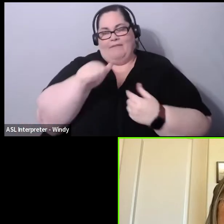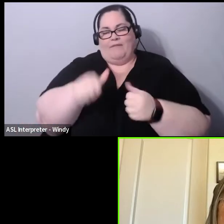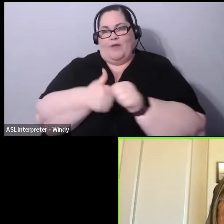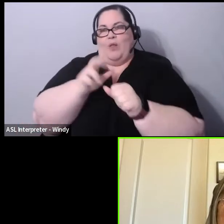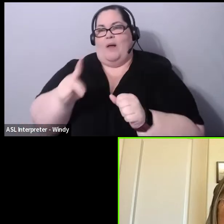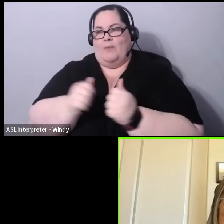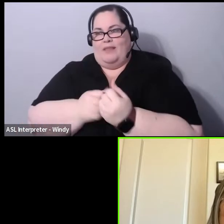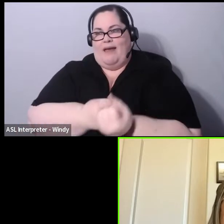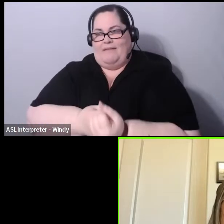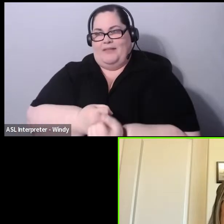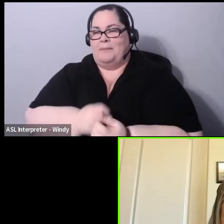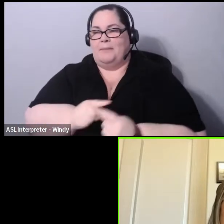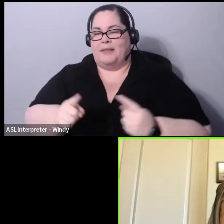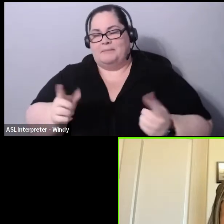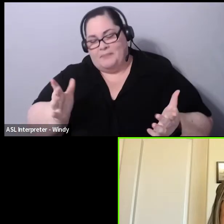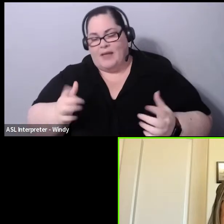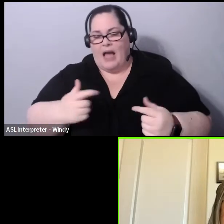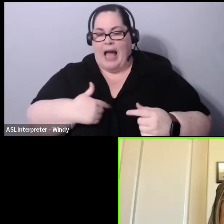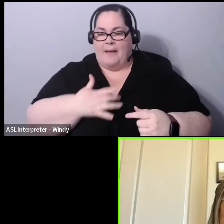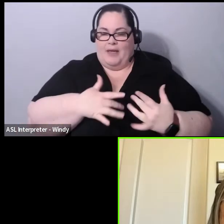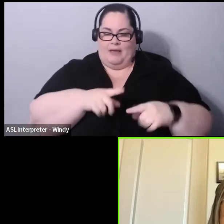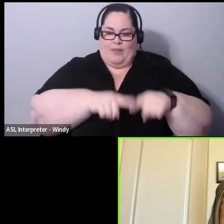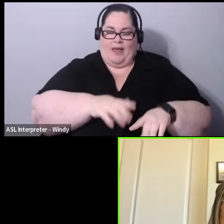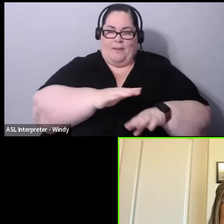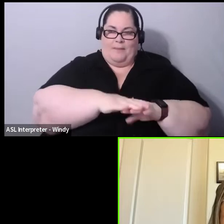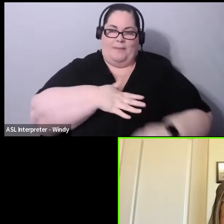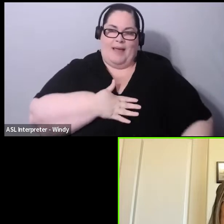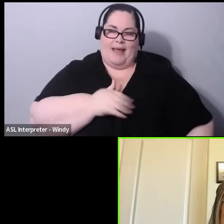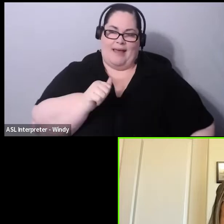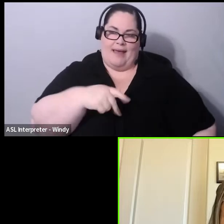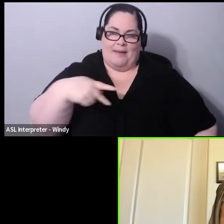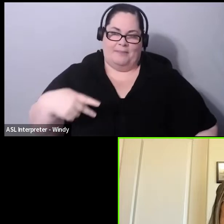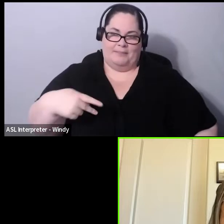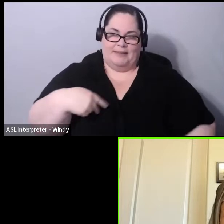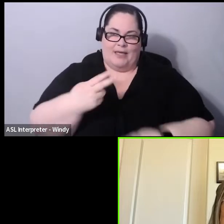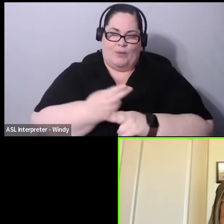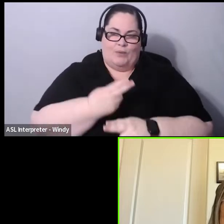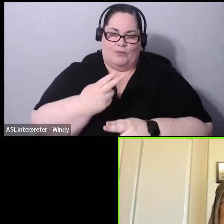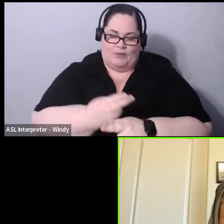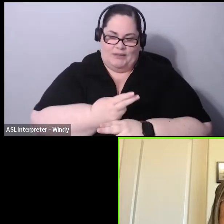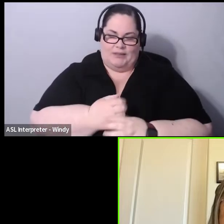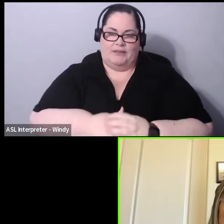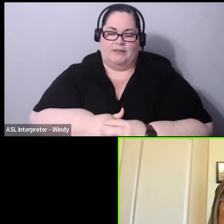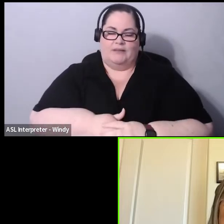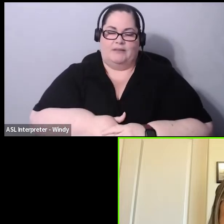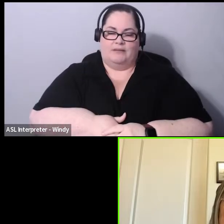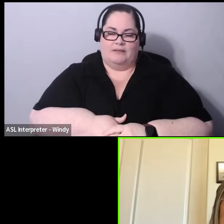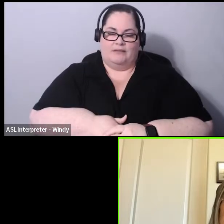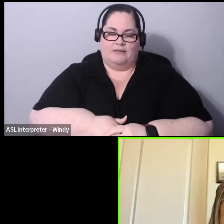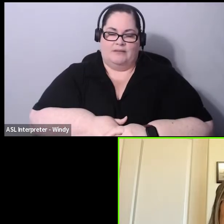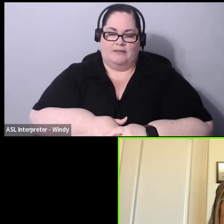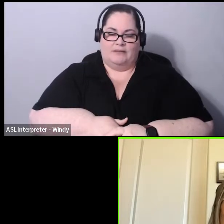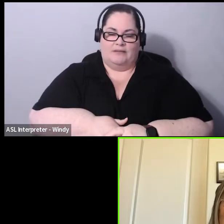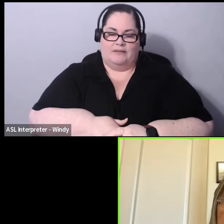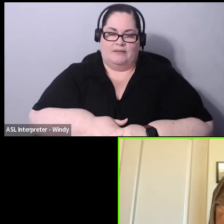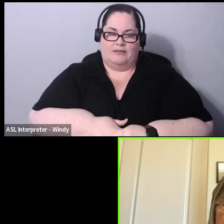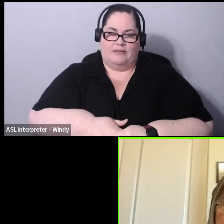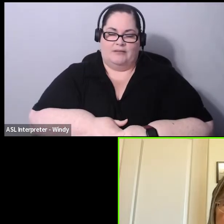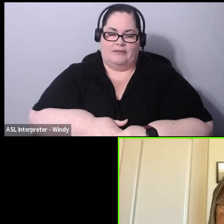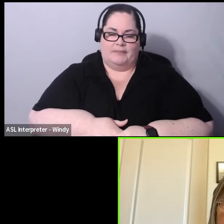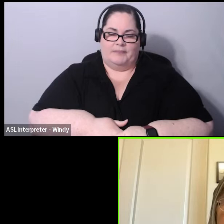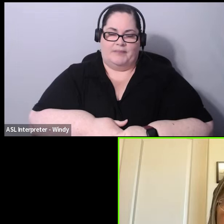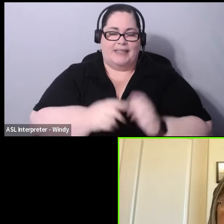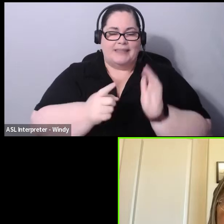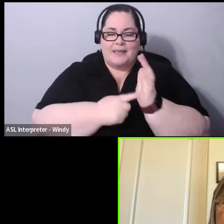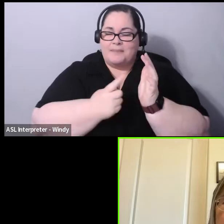tend to rely on the apps that I use. And that's, you know, just sometimes it's a word that